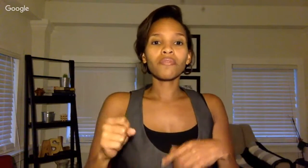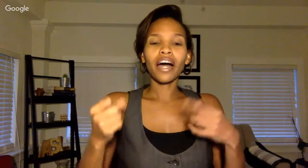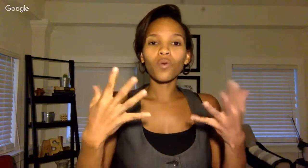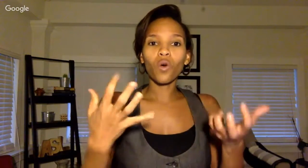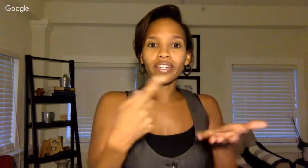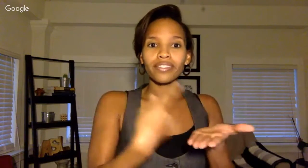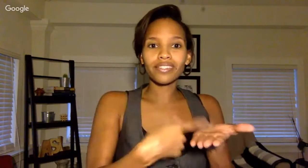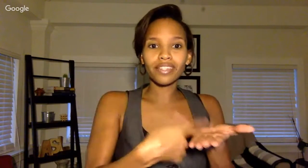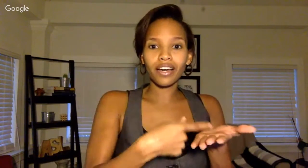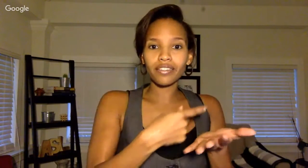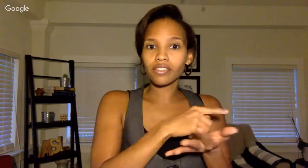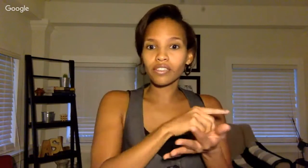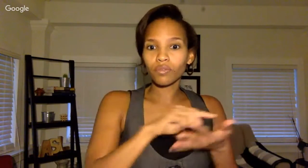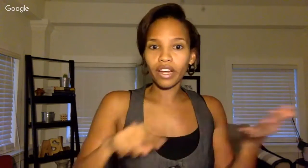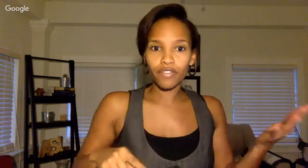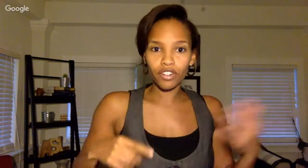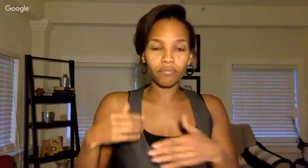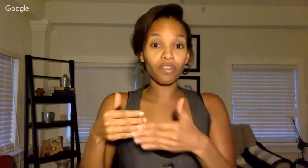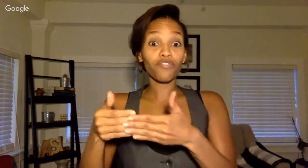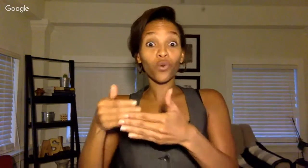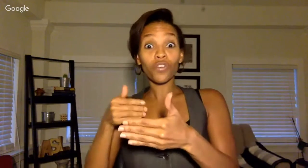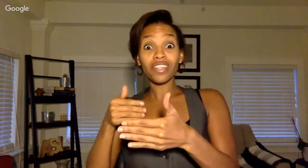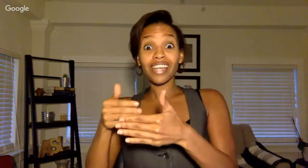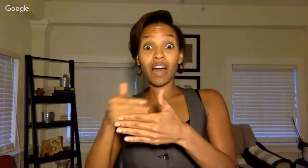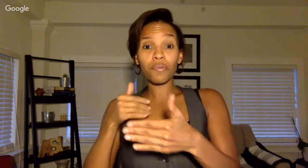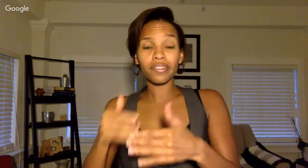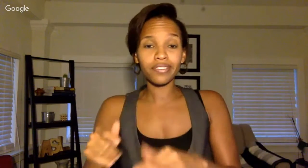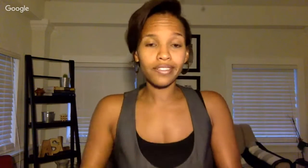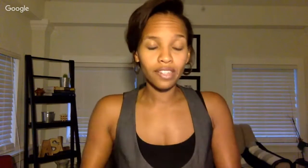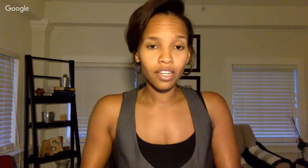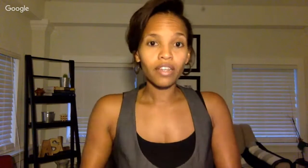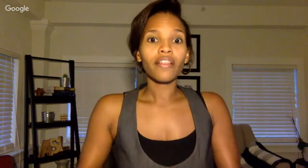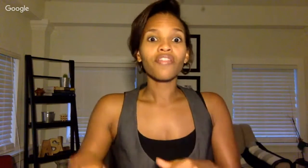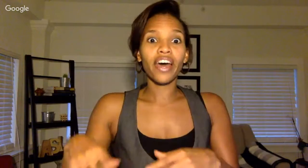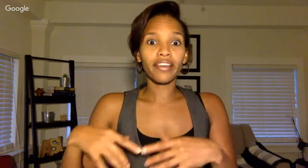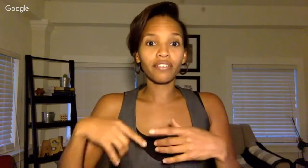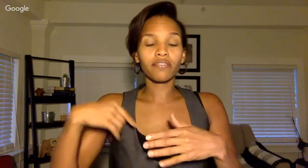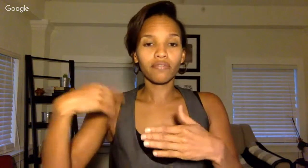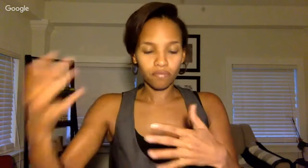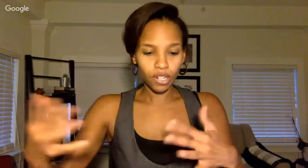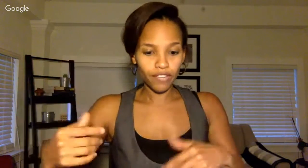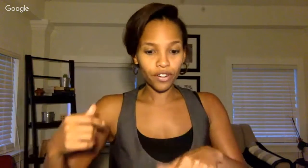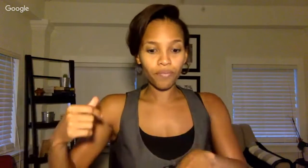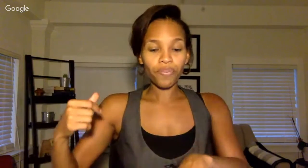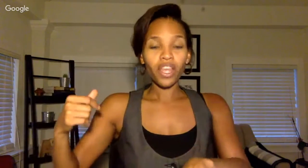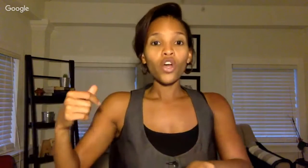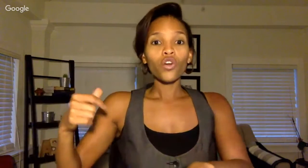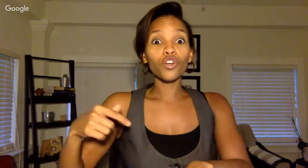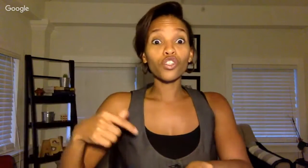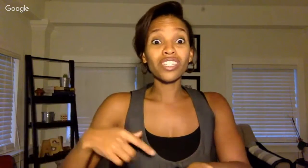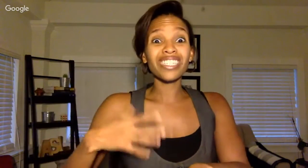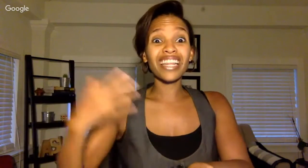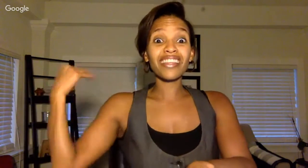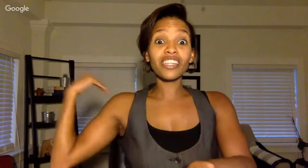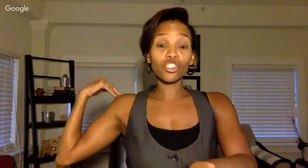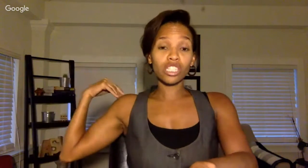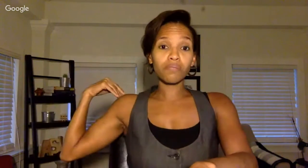I want to discuss whatever. Before this happens, then whatever. Versus this just means